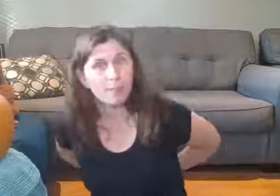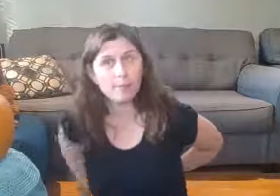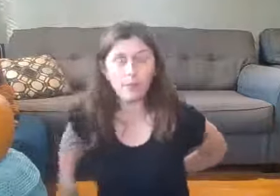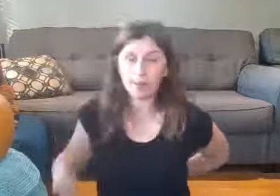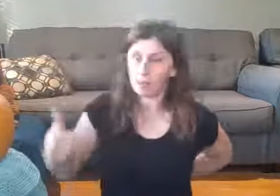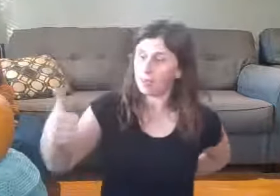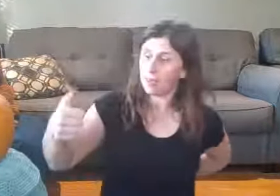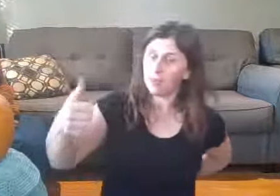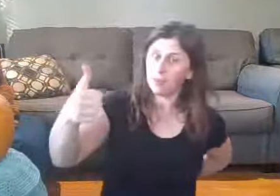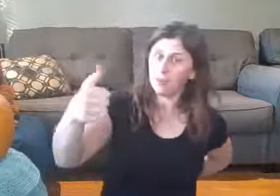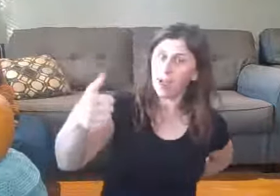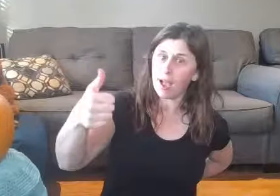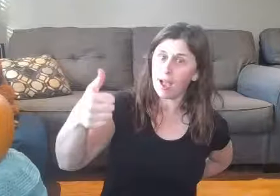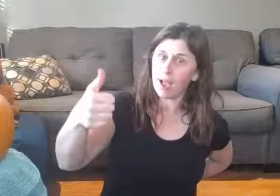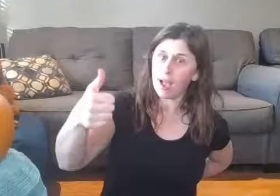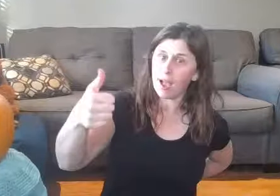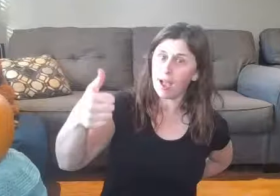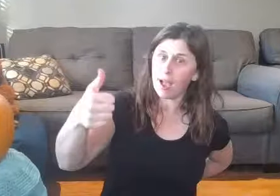Thumpkin? Here